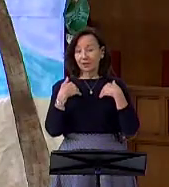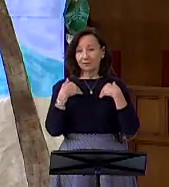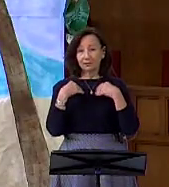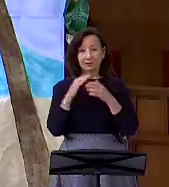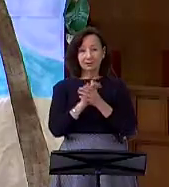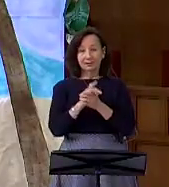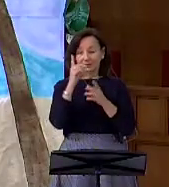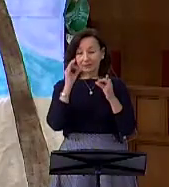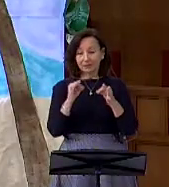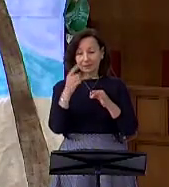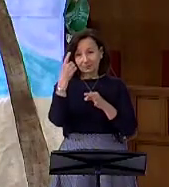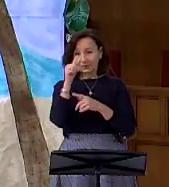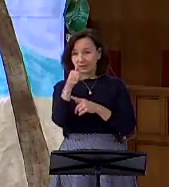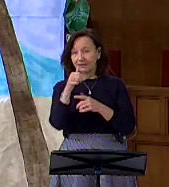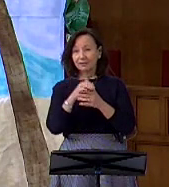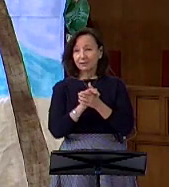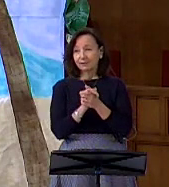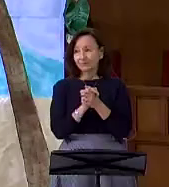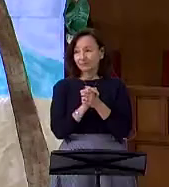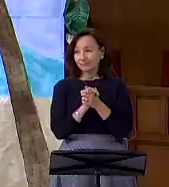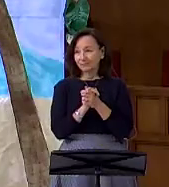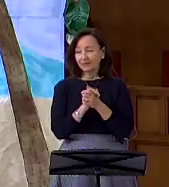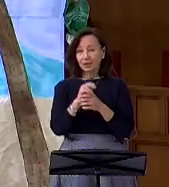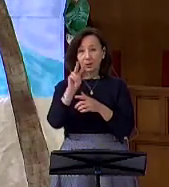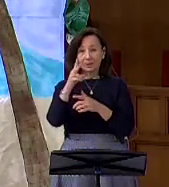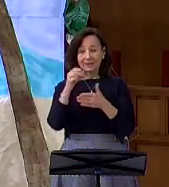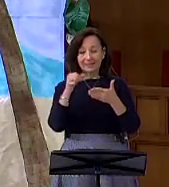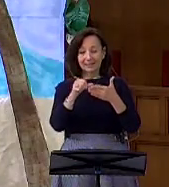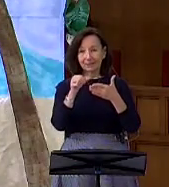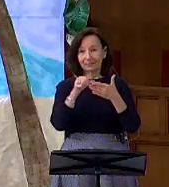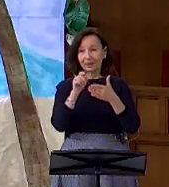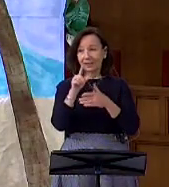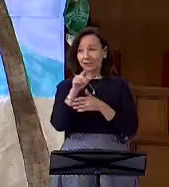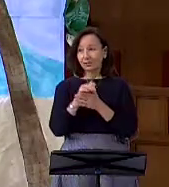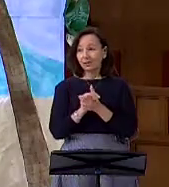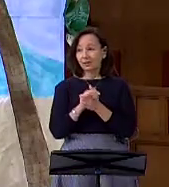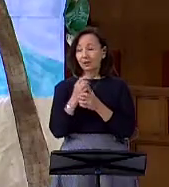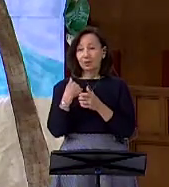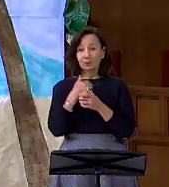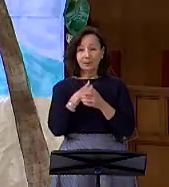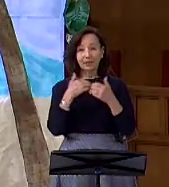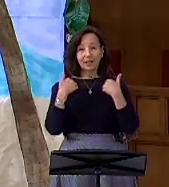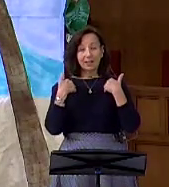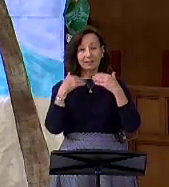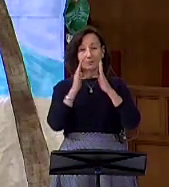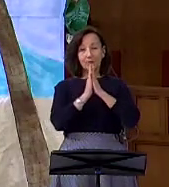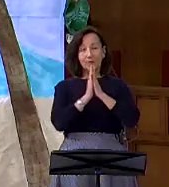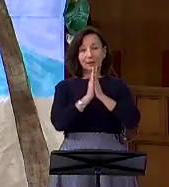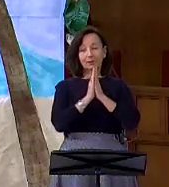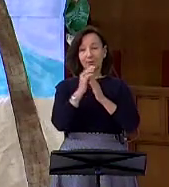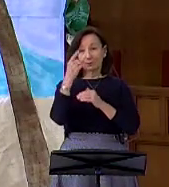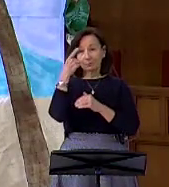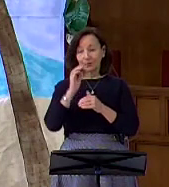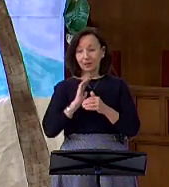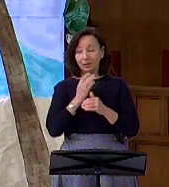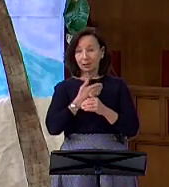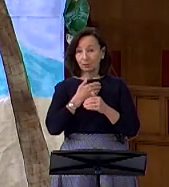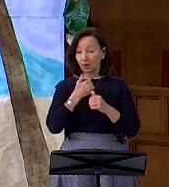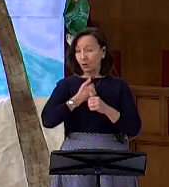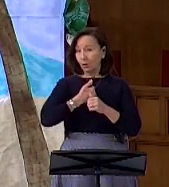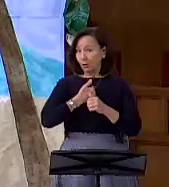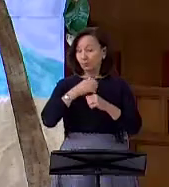own. On the second page, we have prayers for our own congregation and members